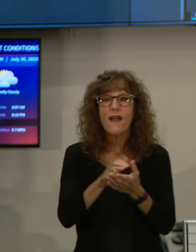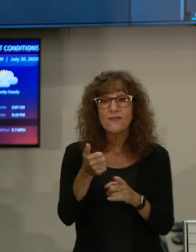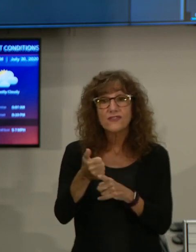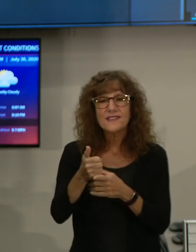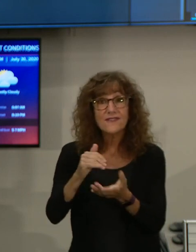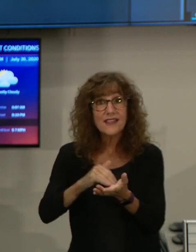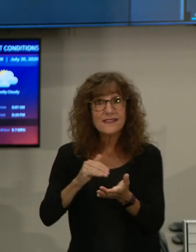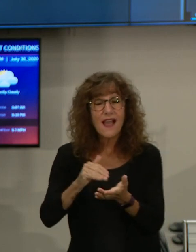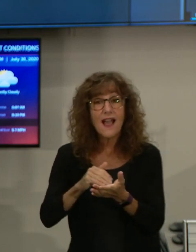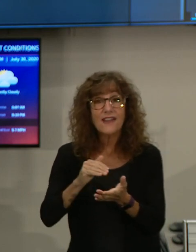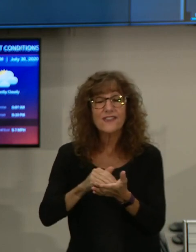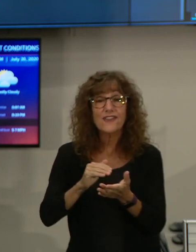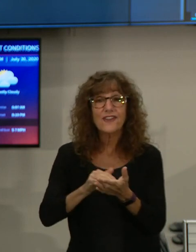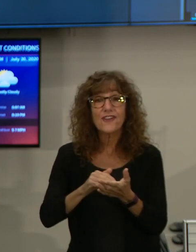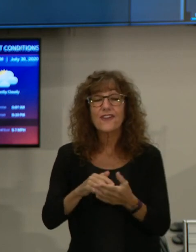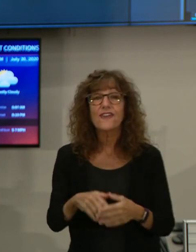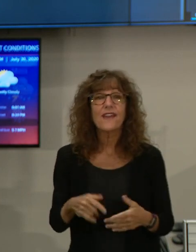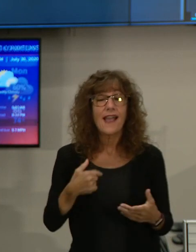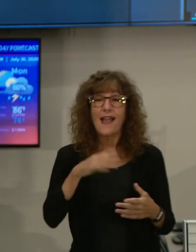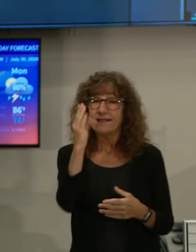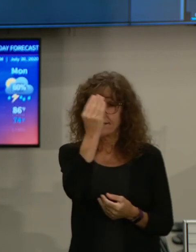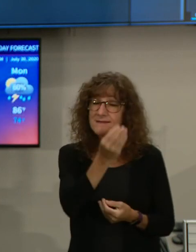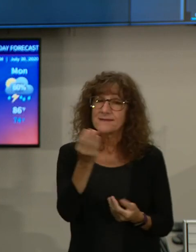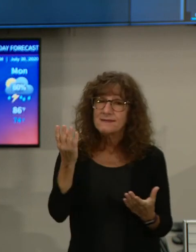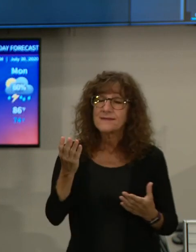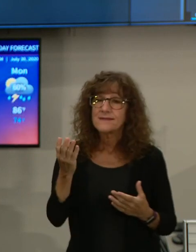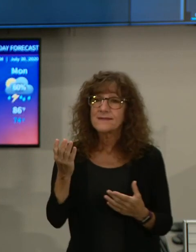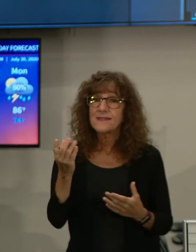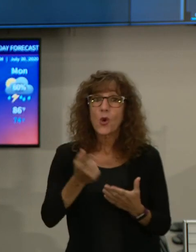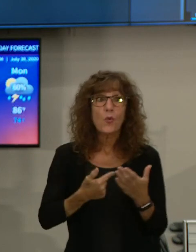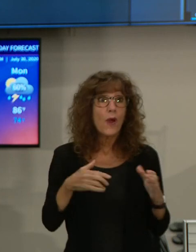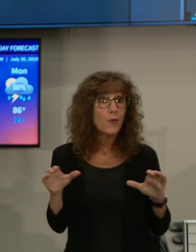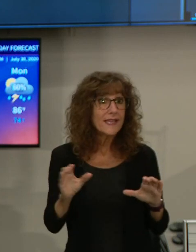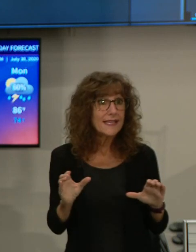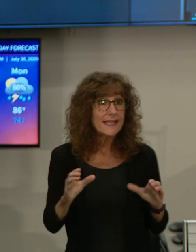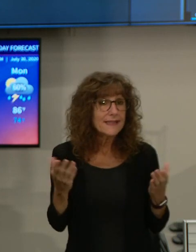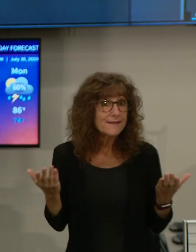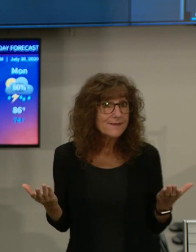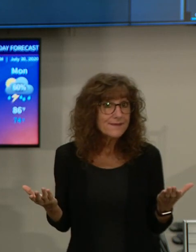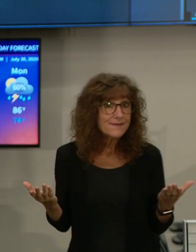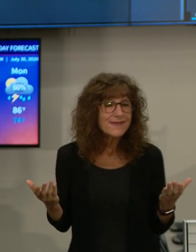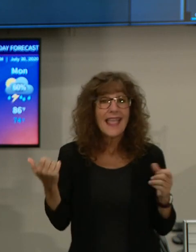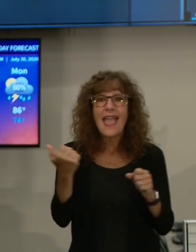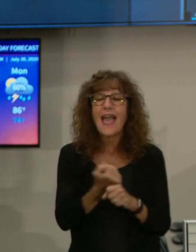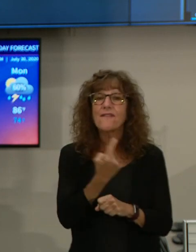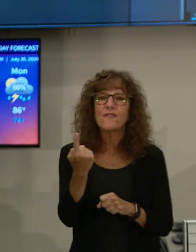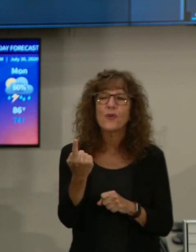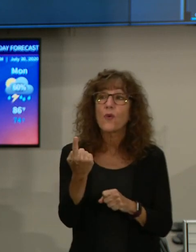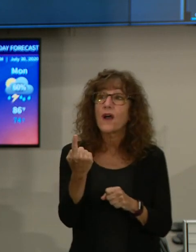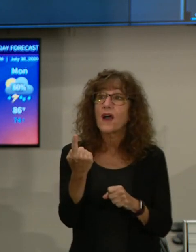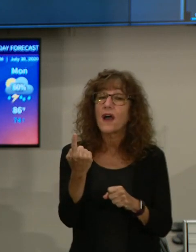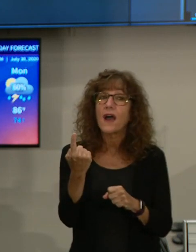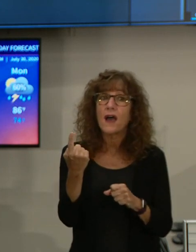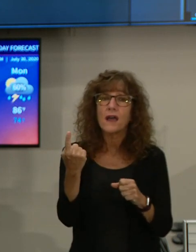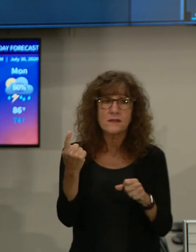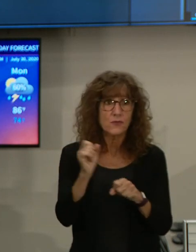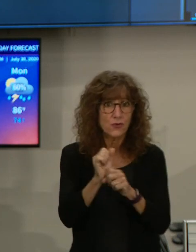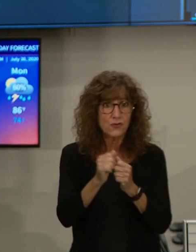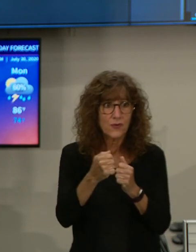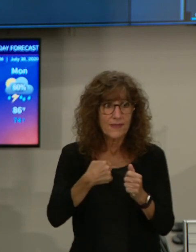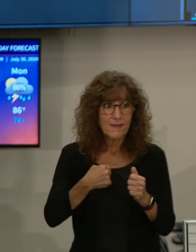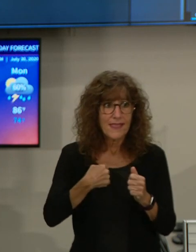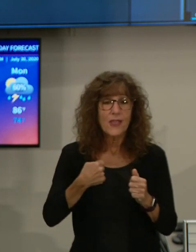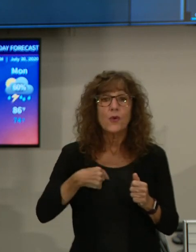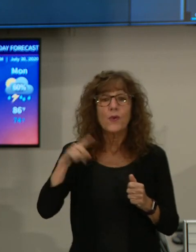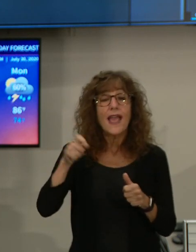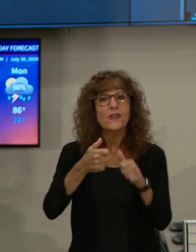physician, his wife. And I'm just telling you that what we did was, everybody who surrounded me, and they knew this, that we